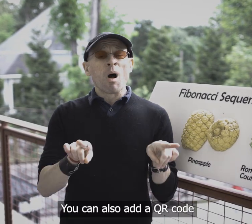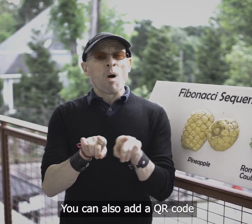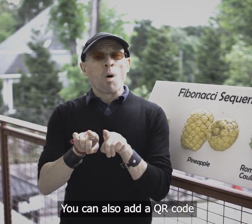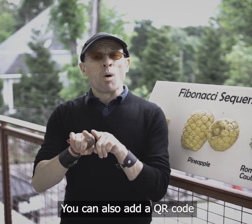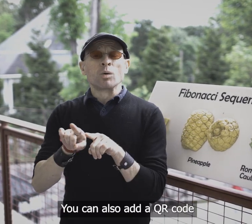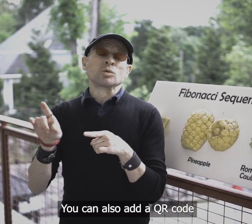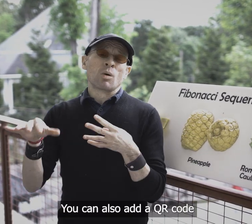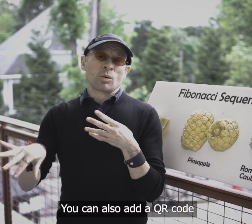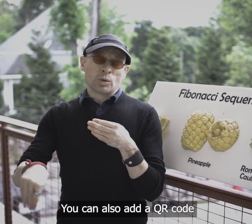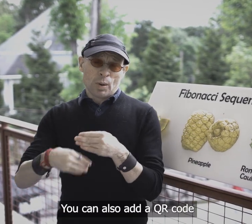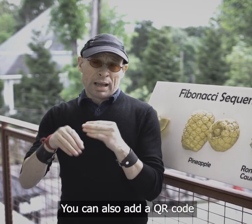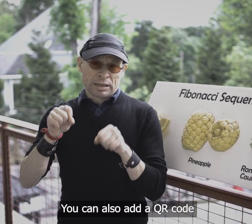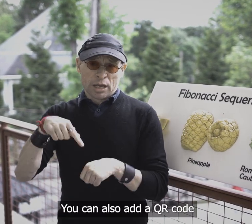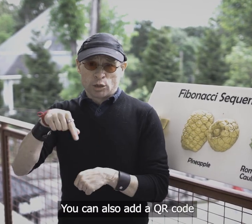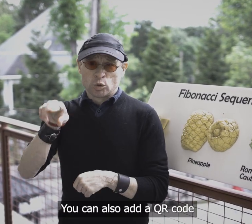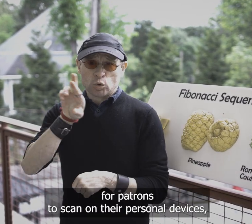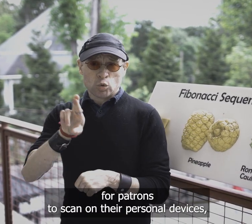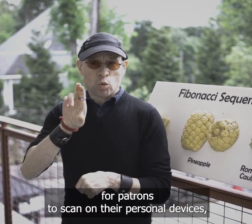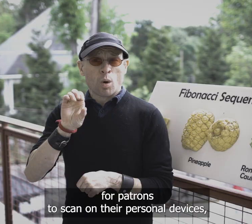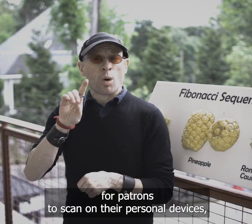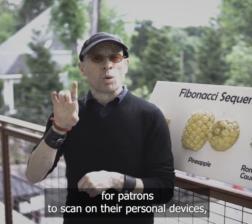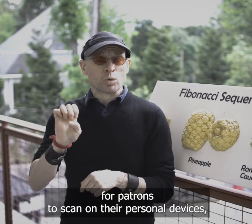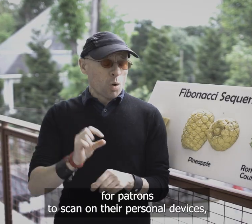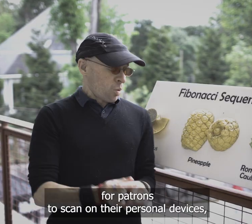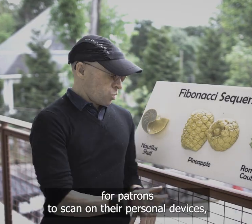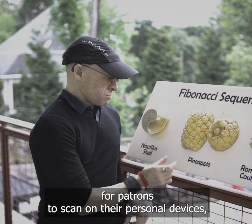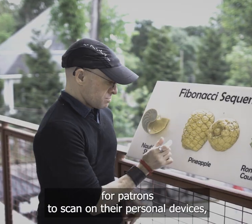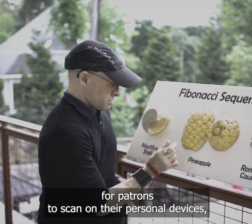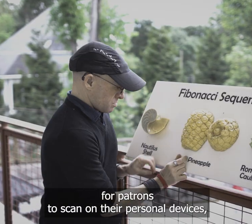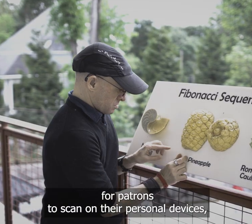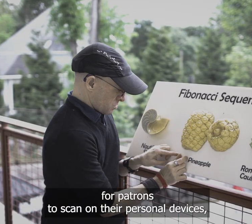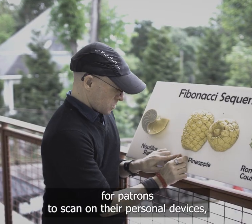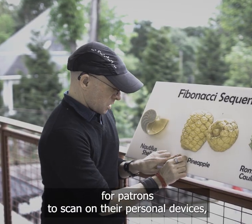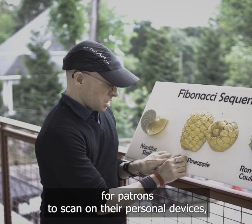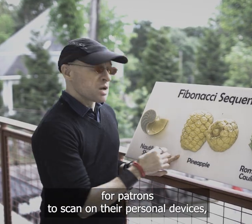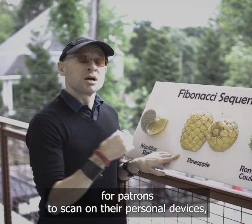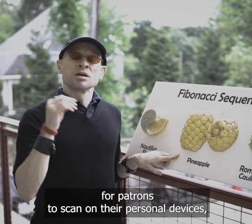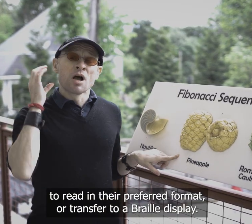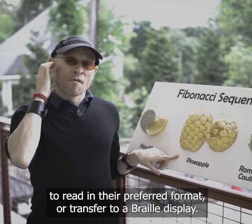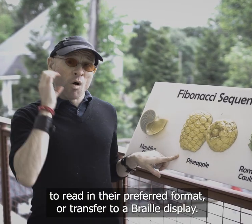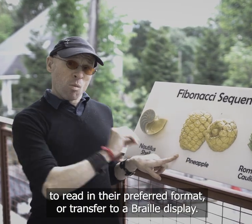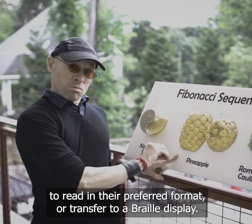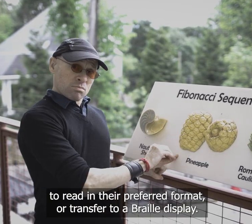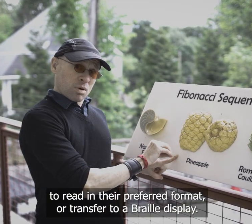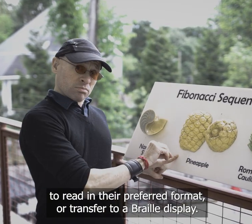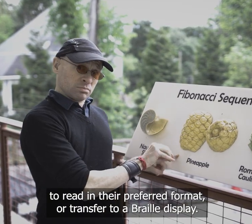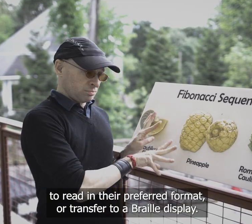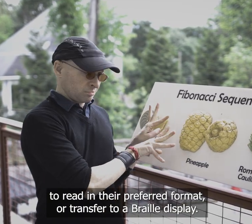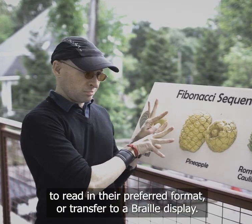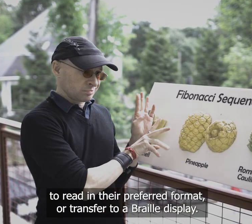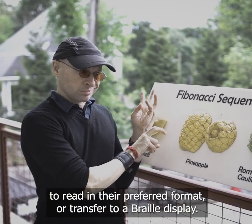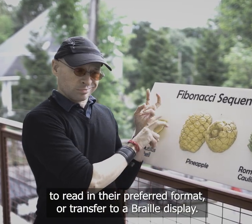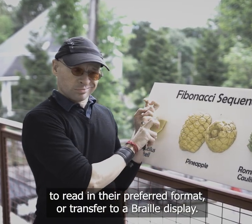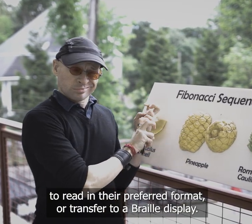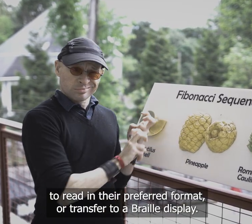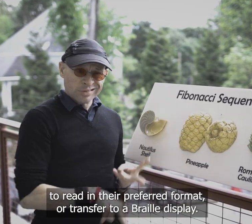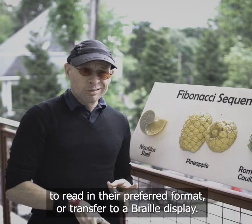can also add a QR code for patrons to scan on their personal devices to read in their preferred format